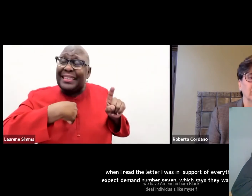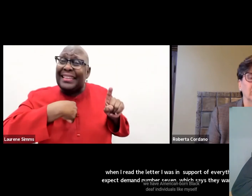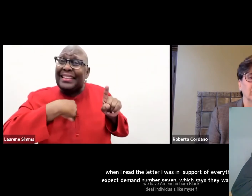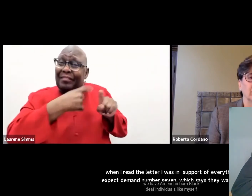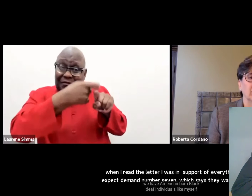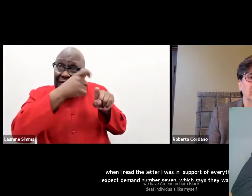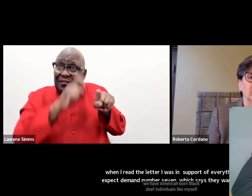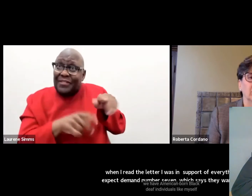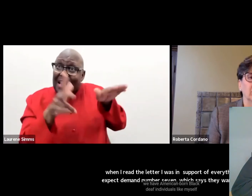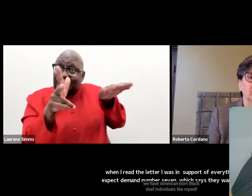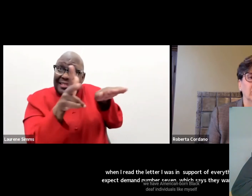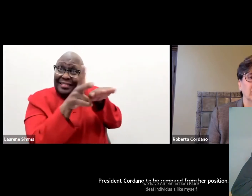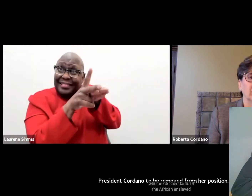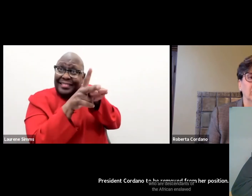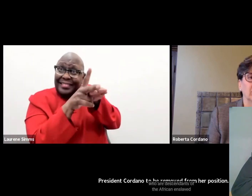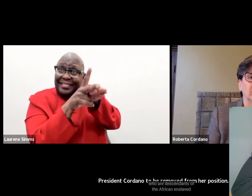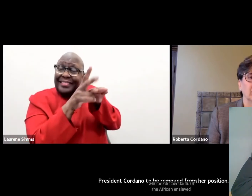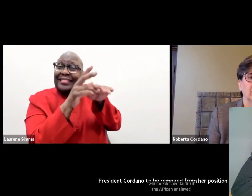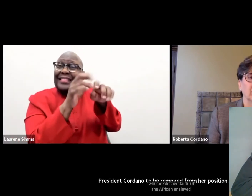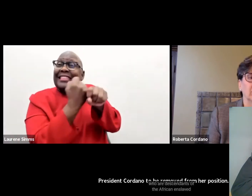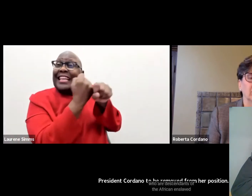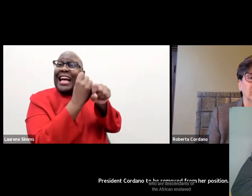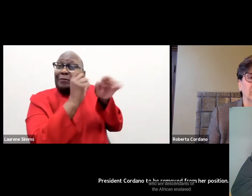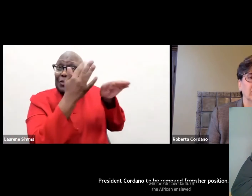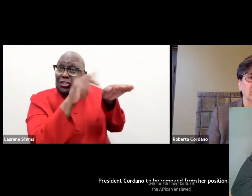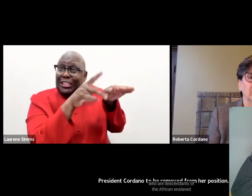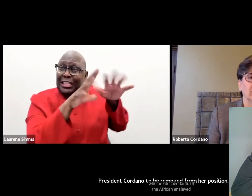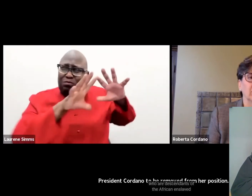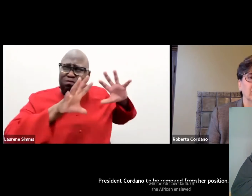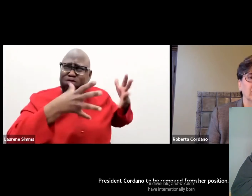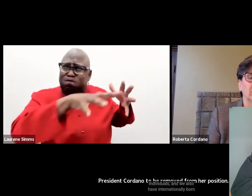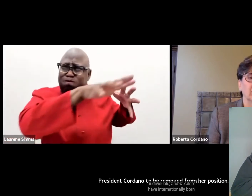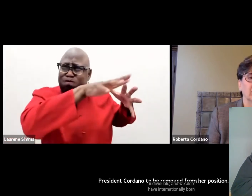we have American born Black deaf individuals like myself,